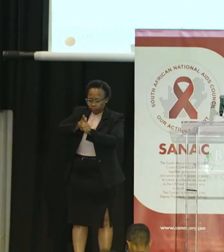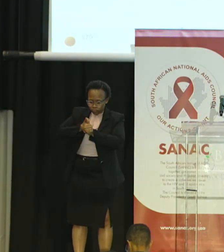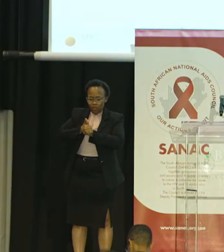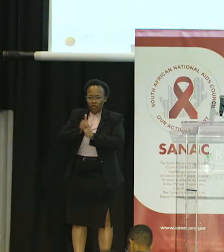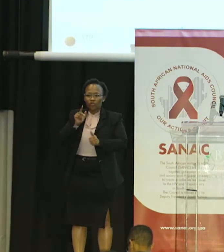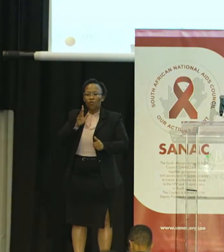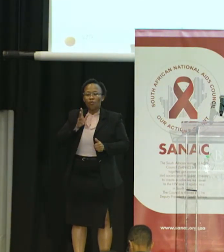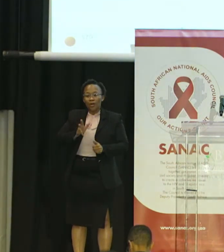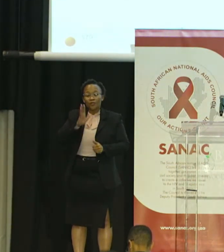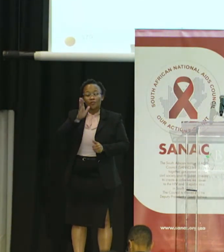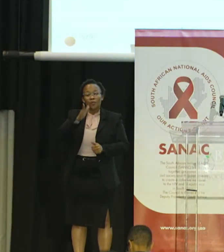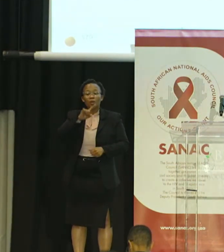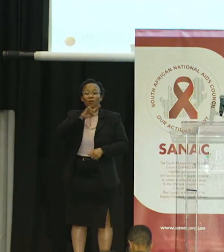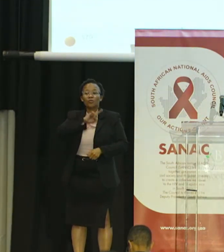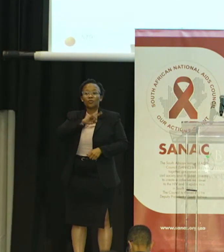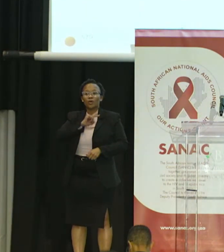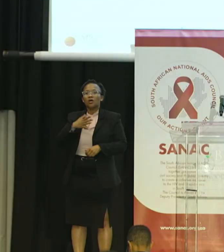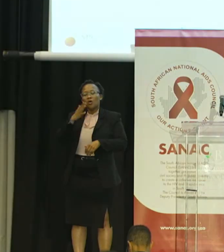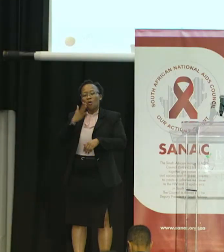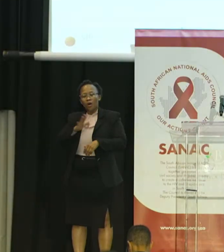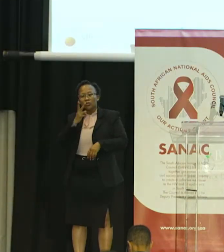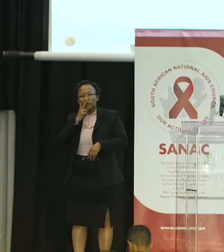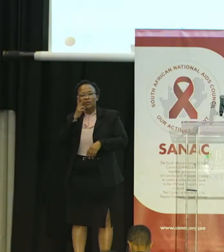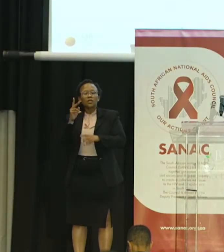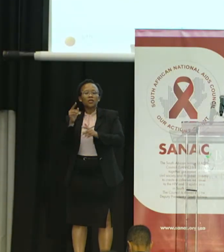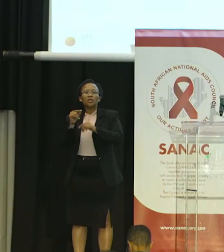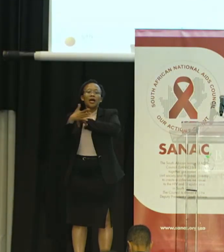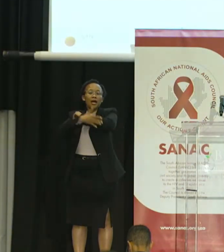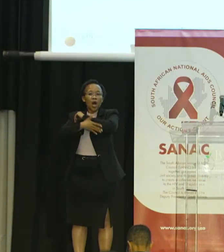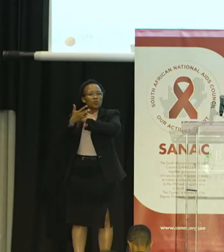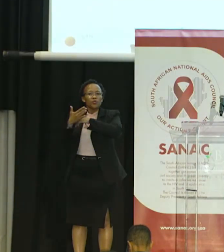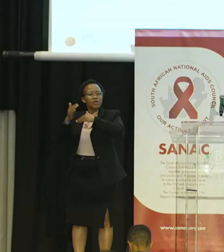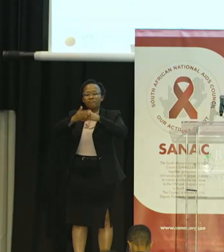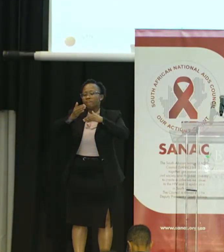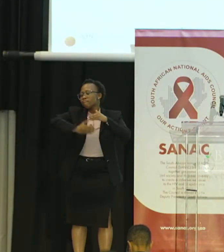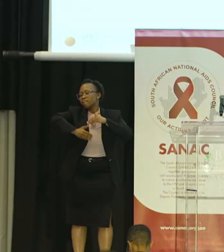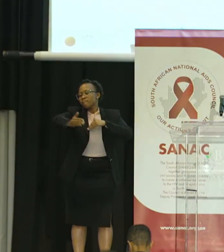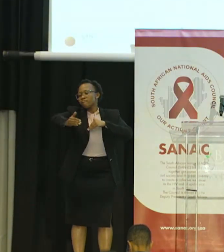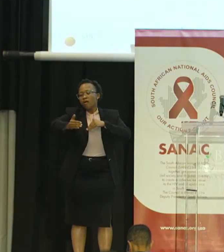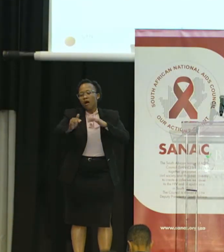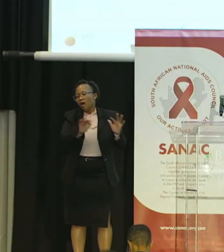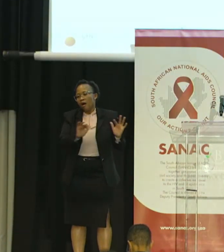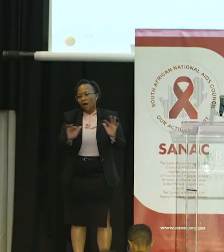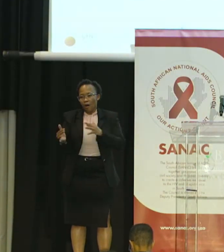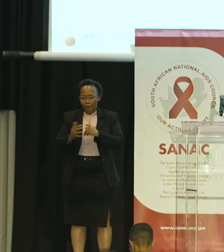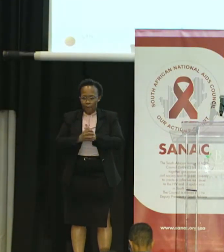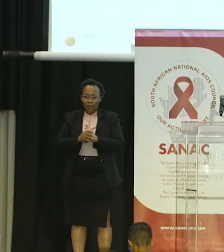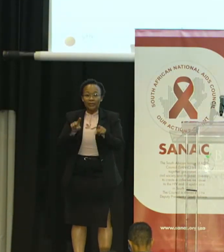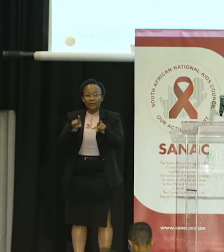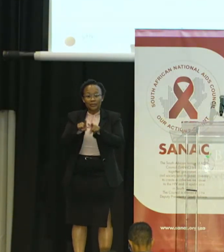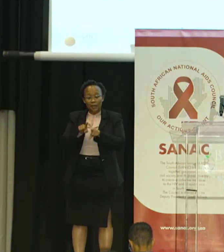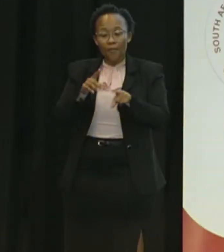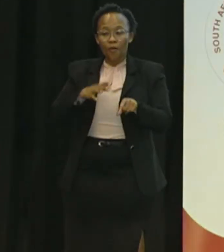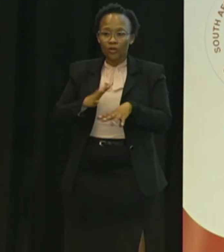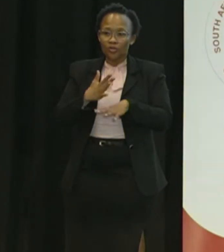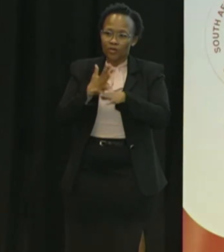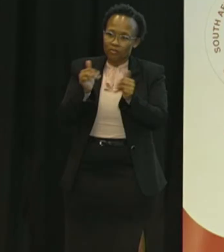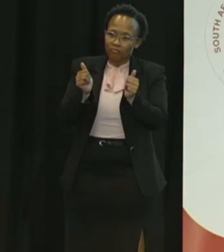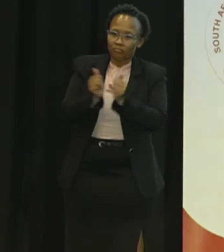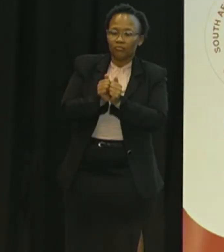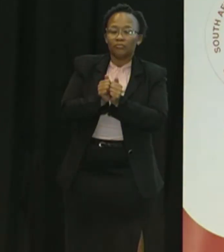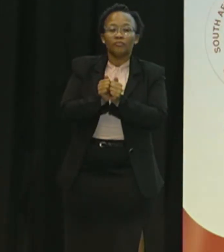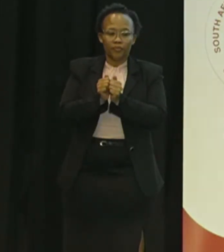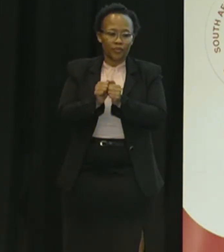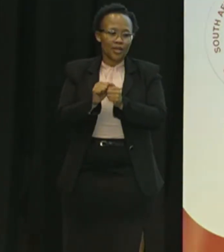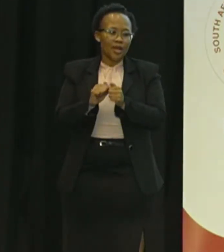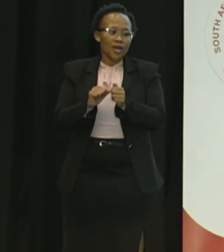the country is spearheading, and we are happy to support that as partners. I also want to say that key populations continue